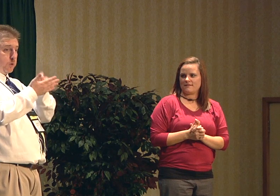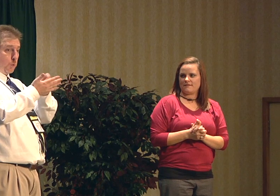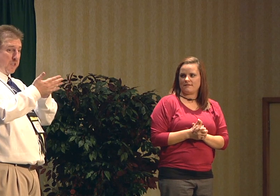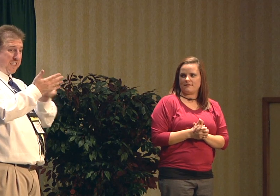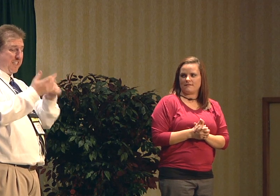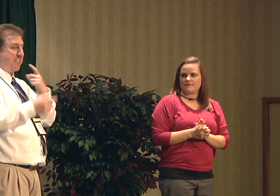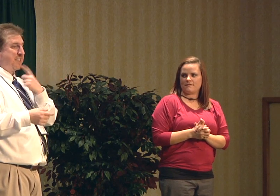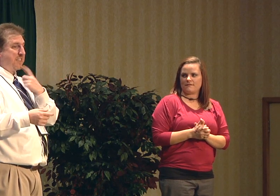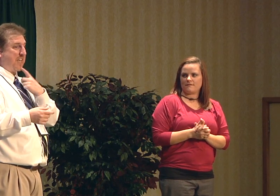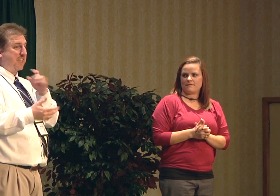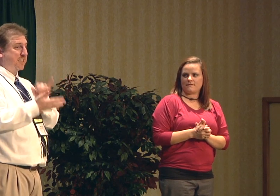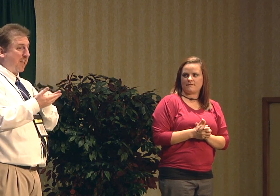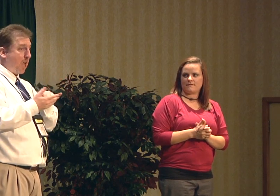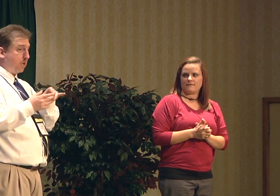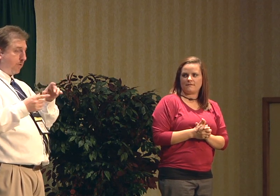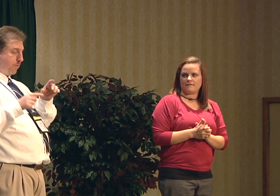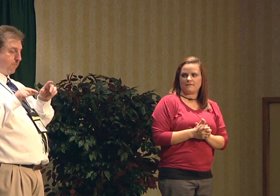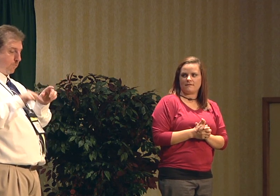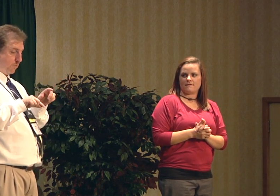Yeah, there was one paper that was written that says that